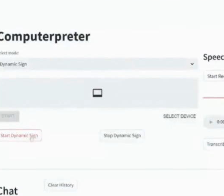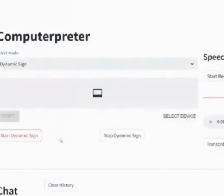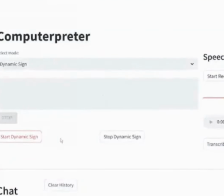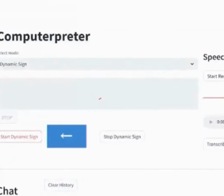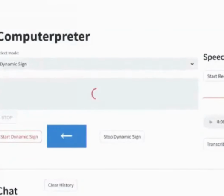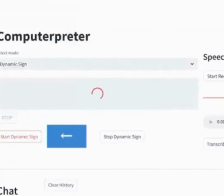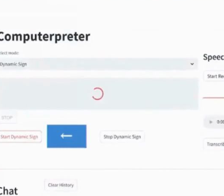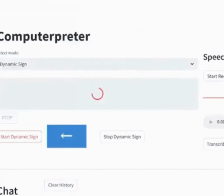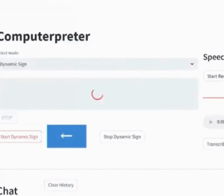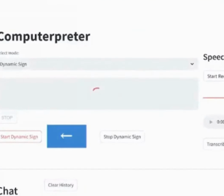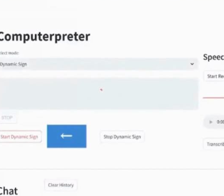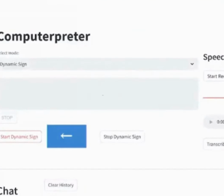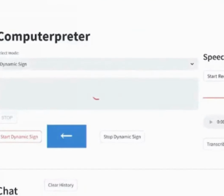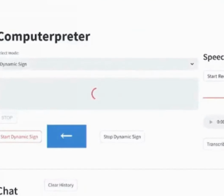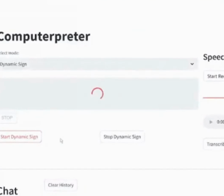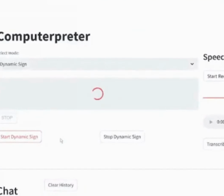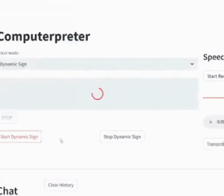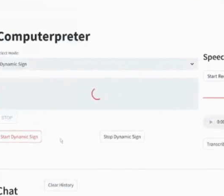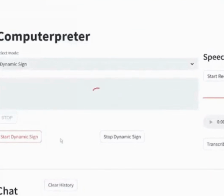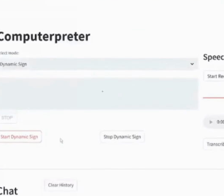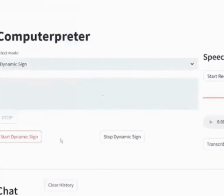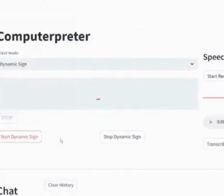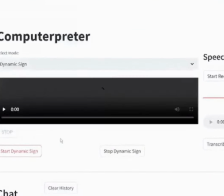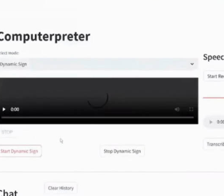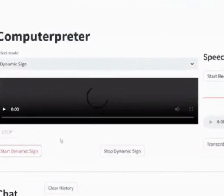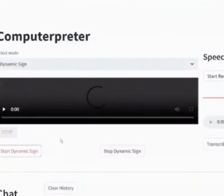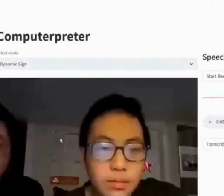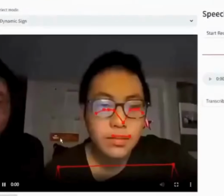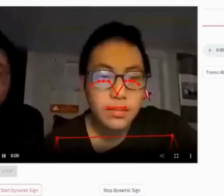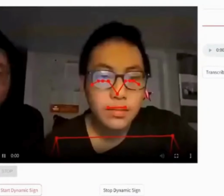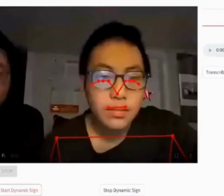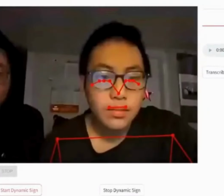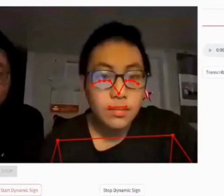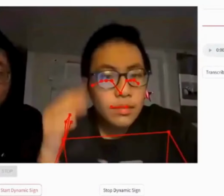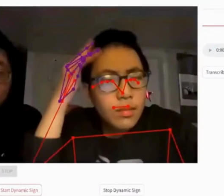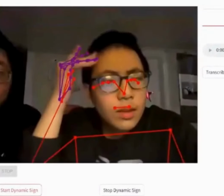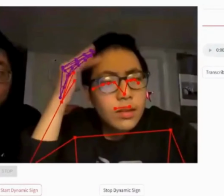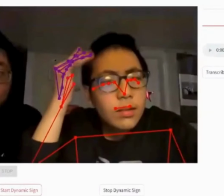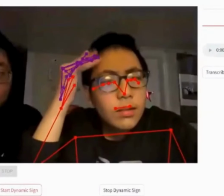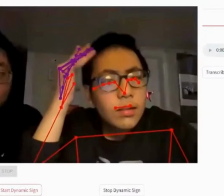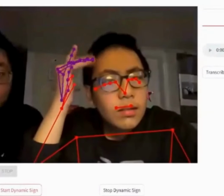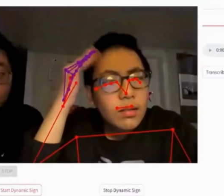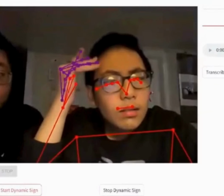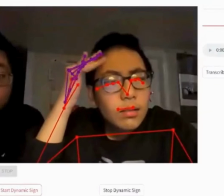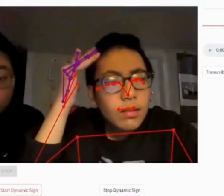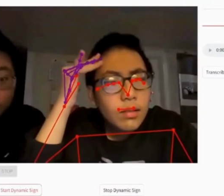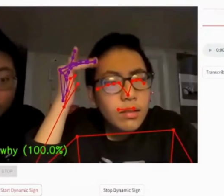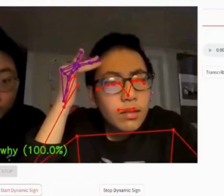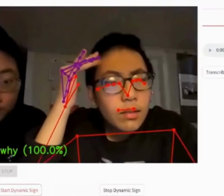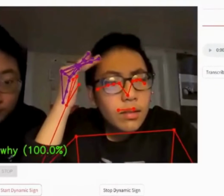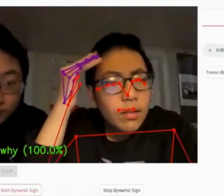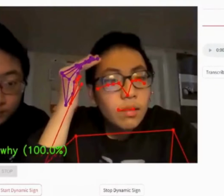First, the deaf person would like to communicate using dynamic sign. As you can see, the landmarks on the face, body, and hands are